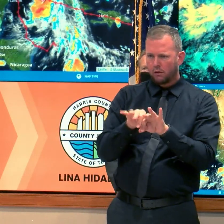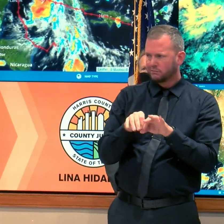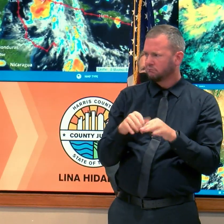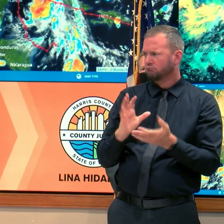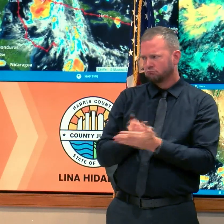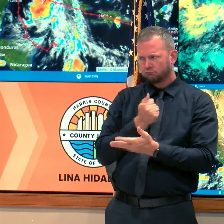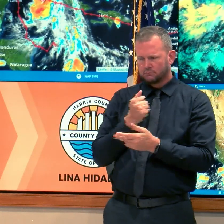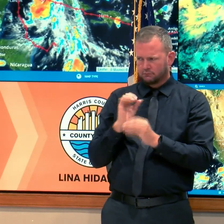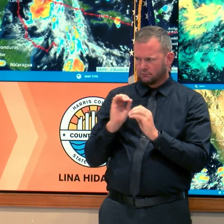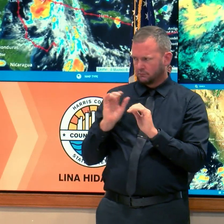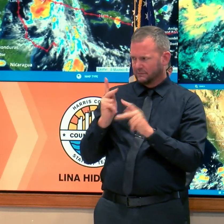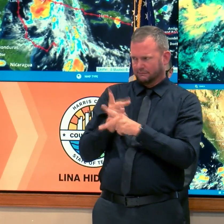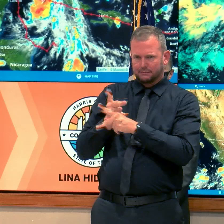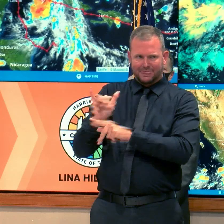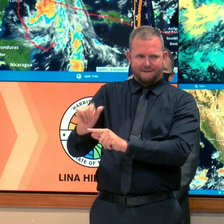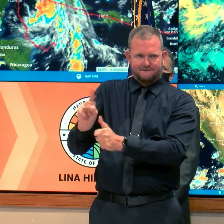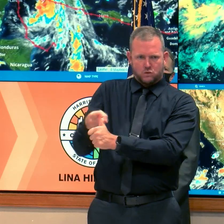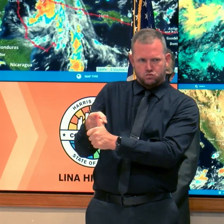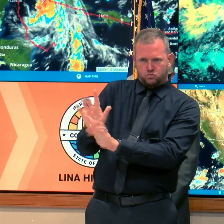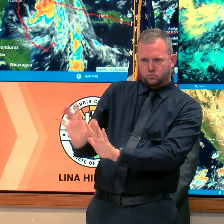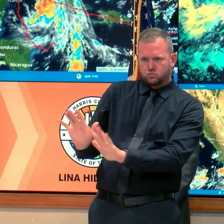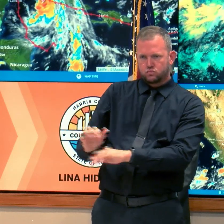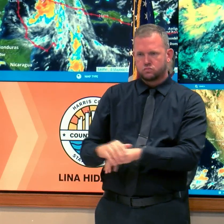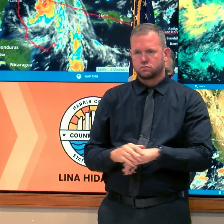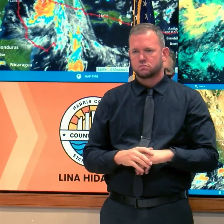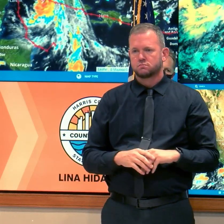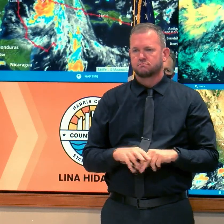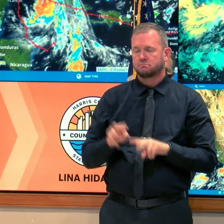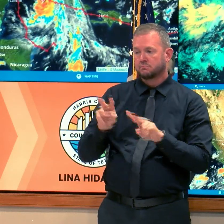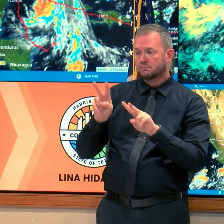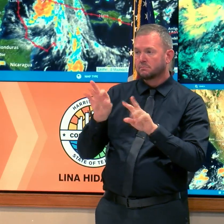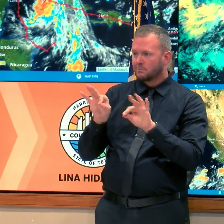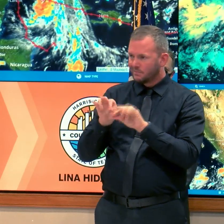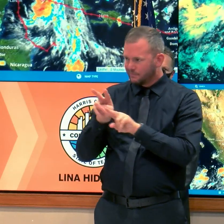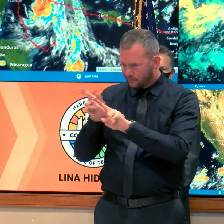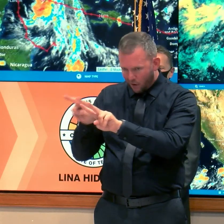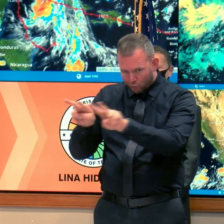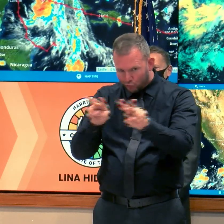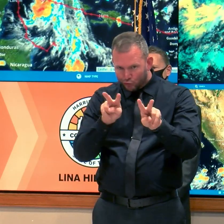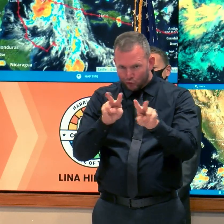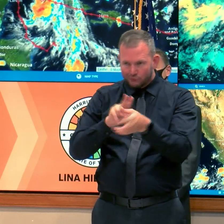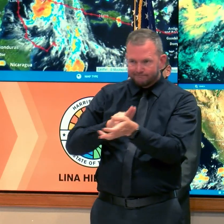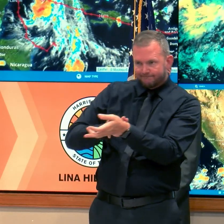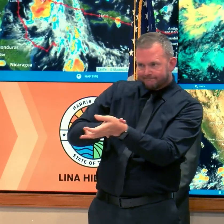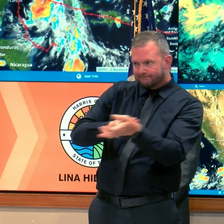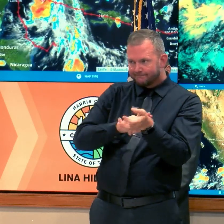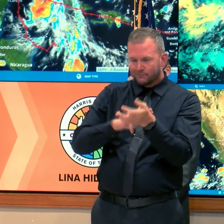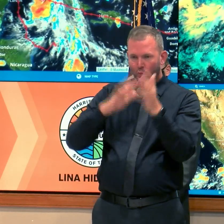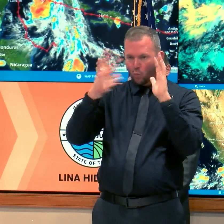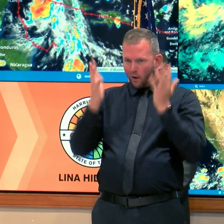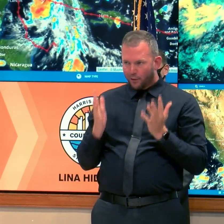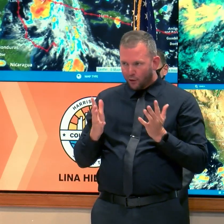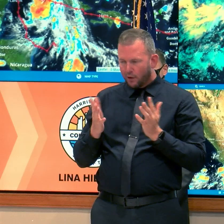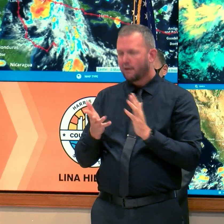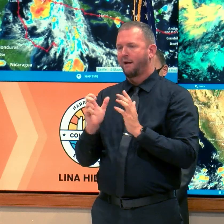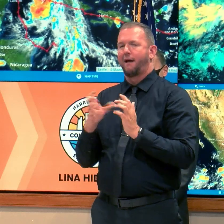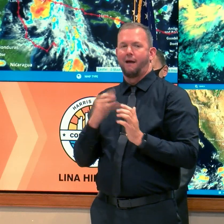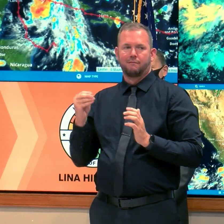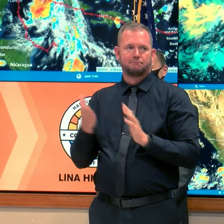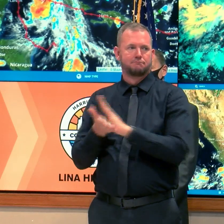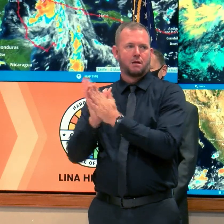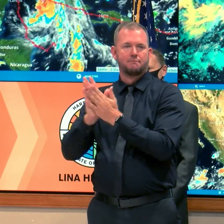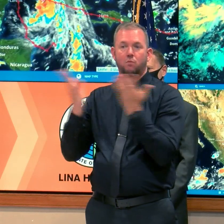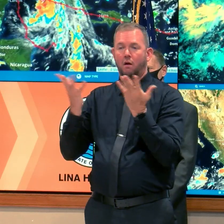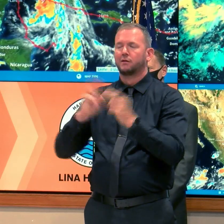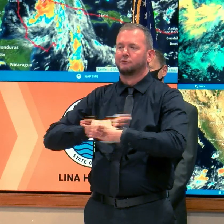just be prepared, monitor, be prepared, because, these storms can move a little